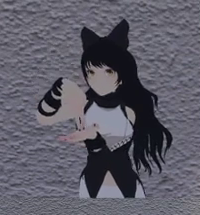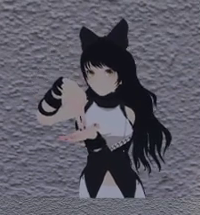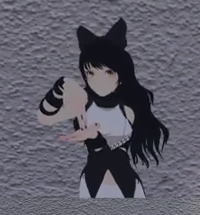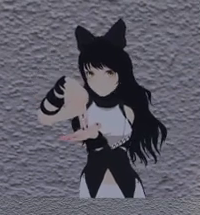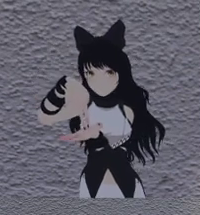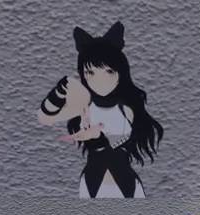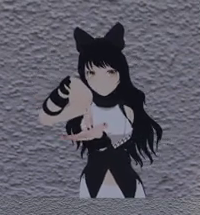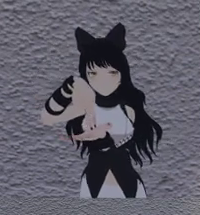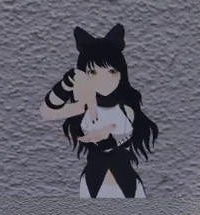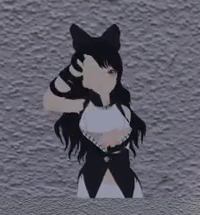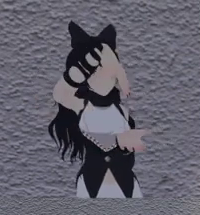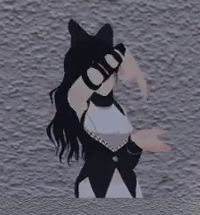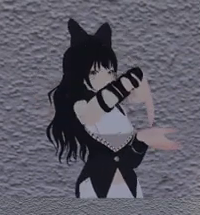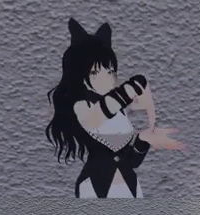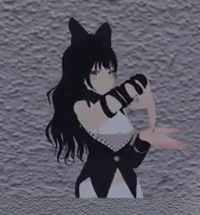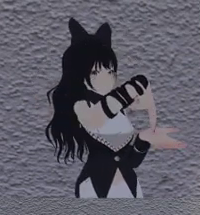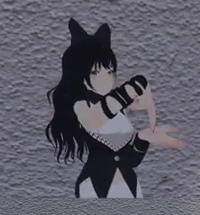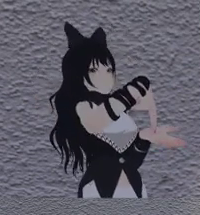Then stand.